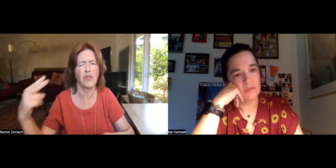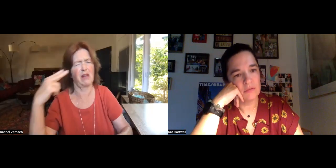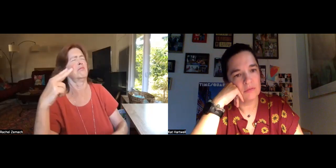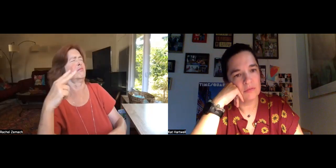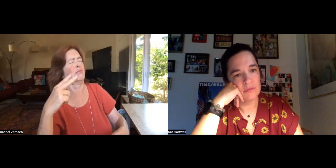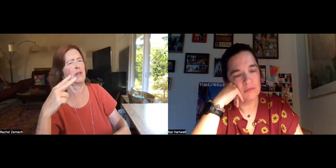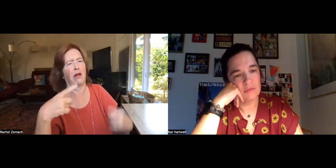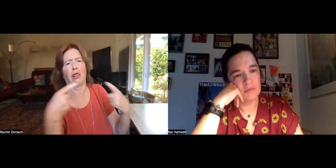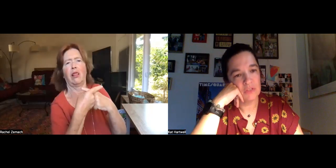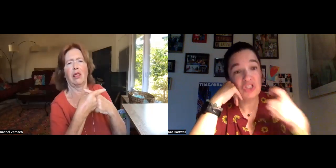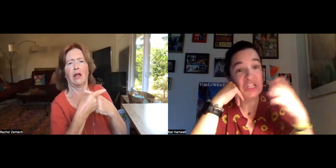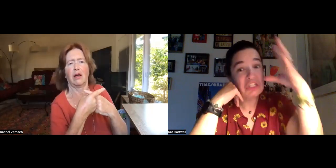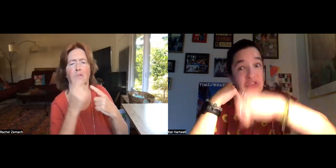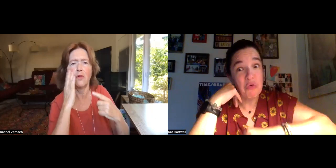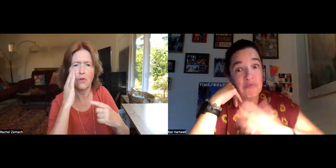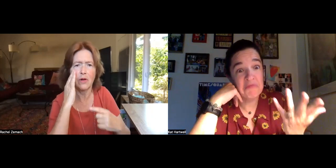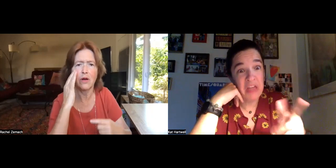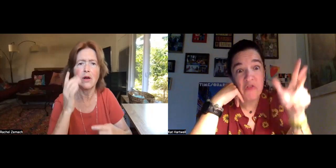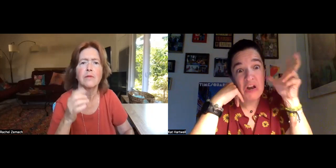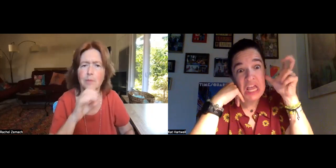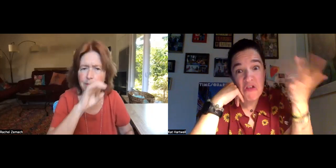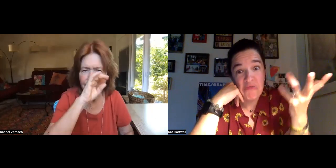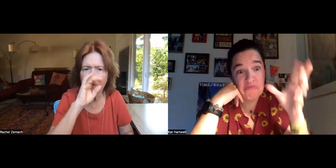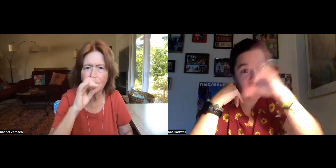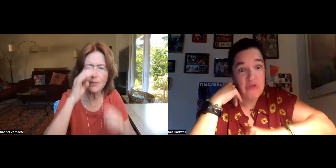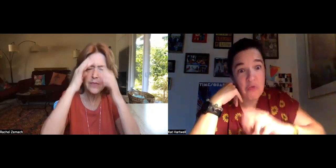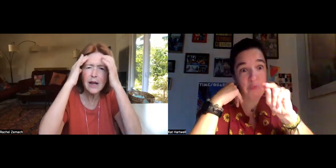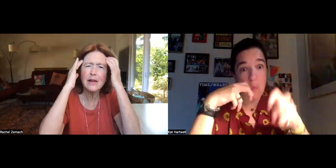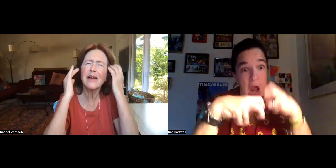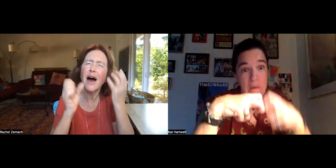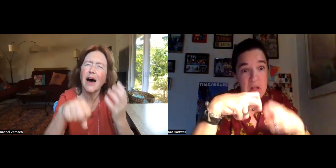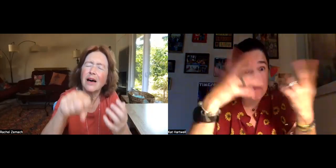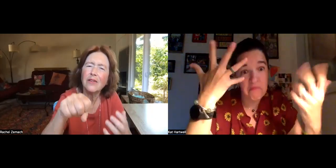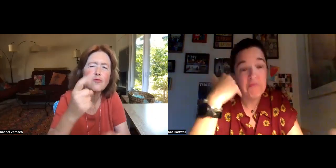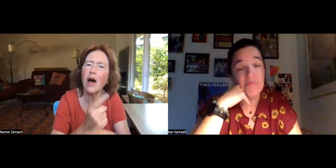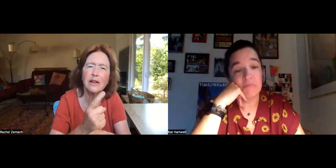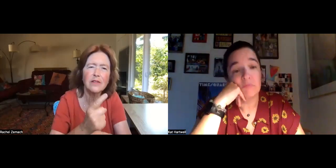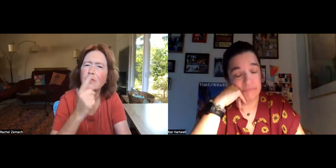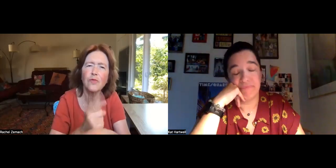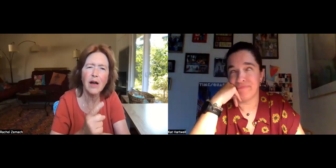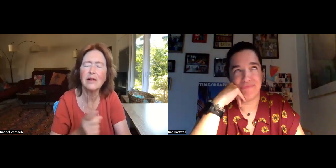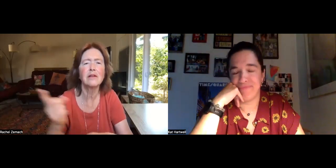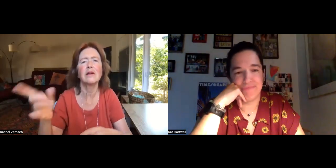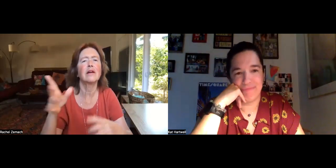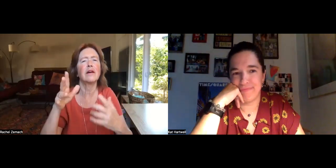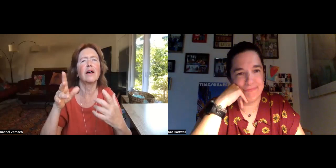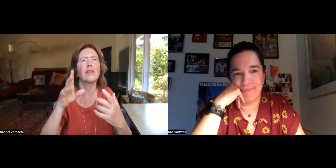that, The student that you could hear through the yeah, problem. right.